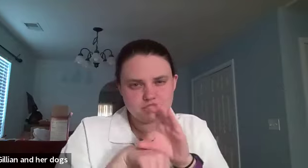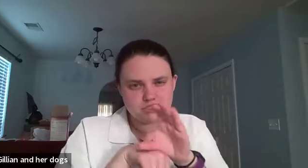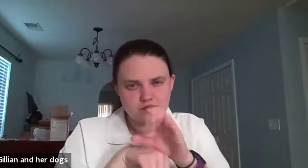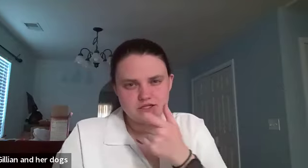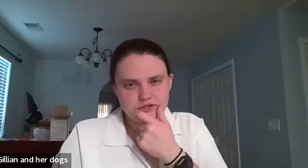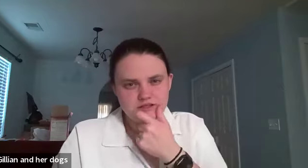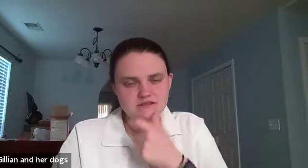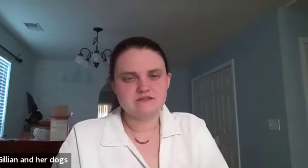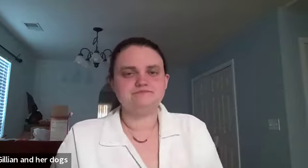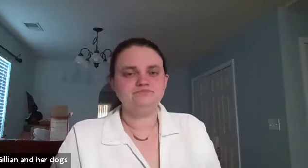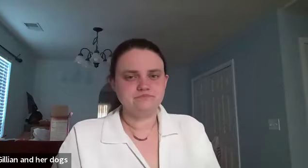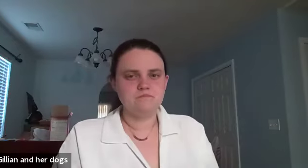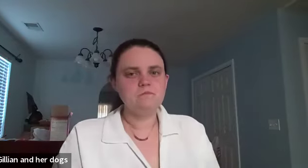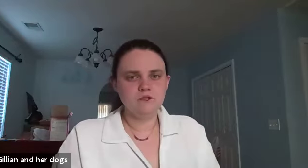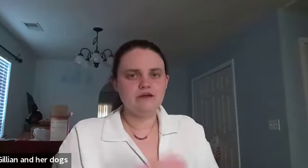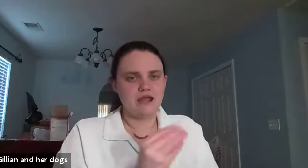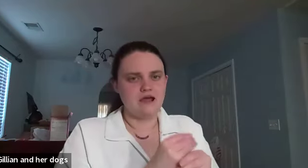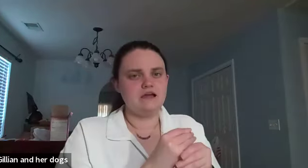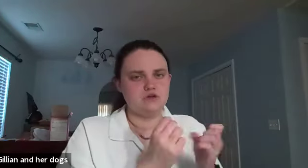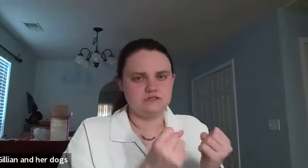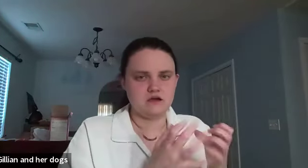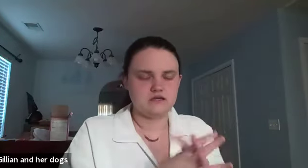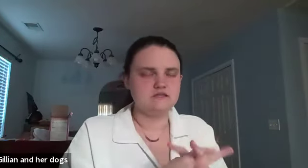orange chocolate cookies. You can add those signs.